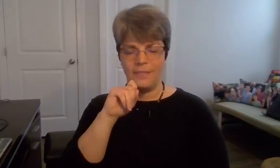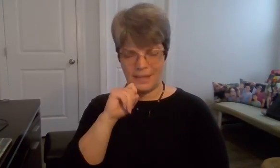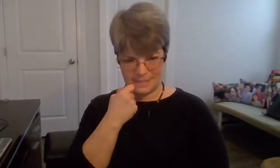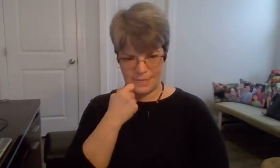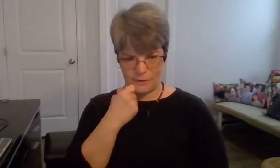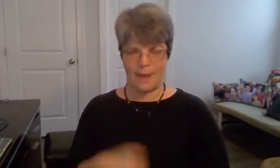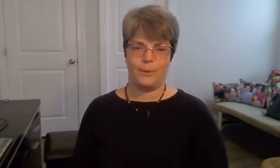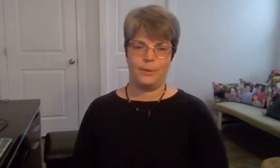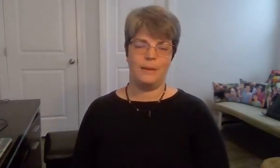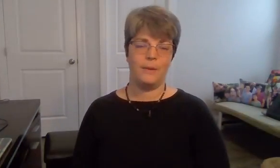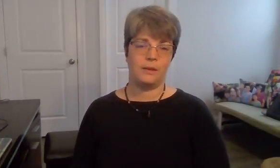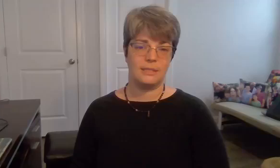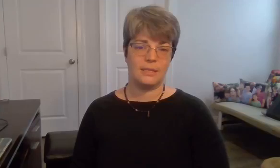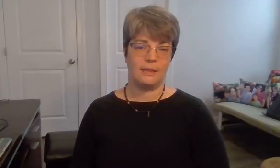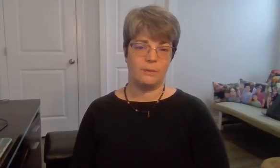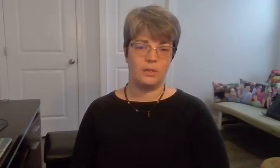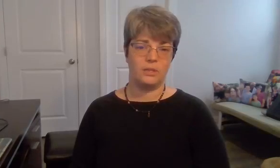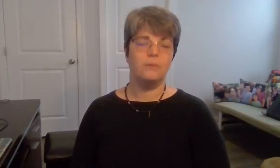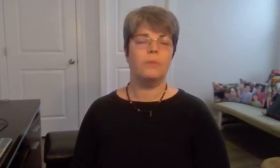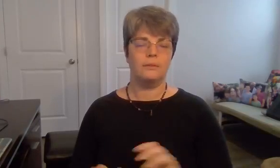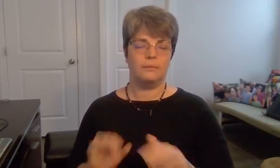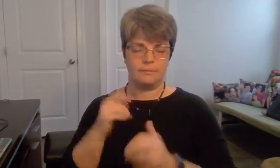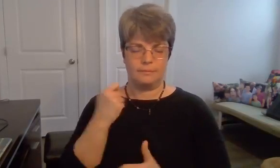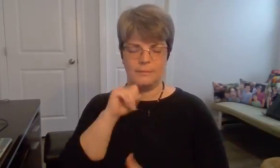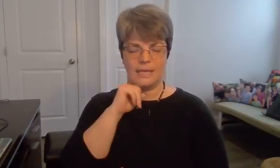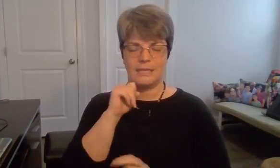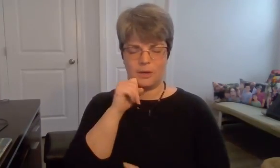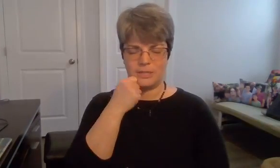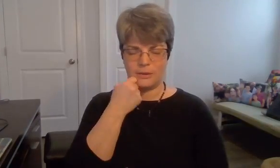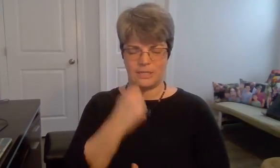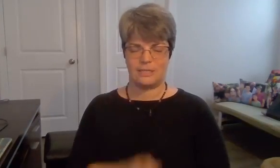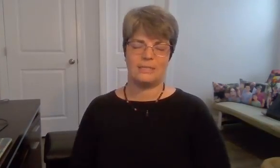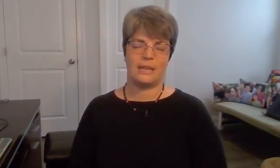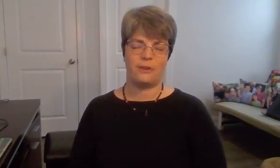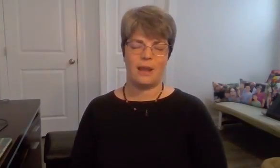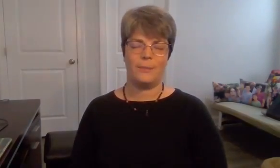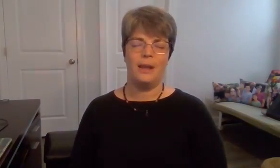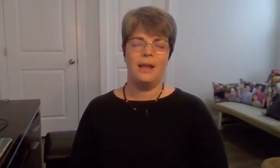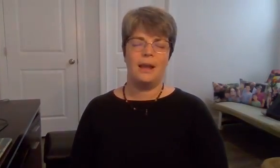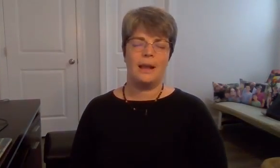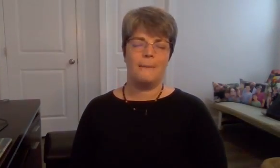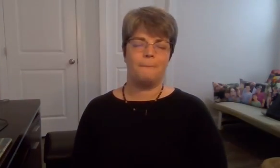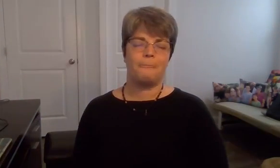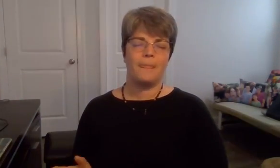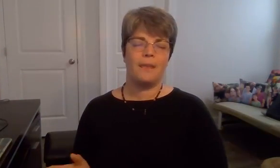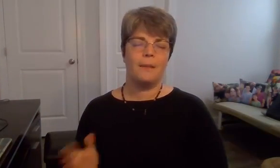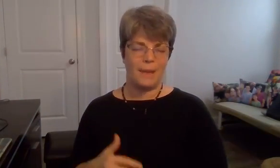That's the sign for apple. In American Sign Language, well, yes, American Sign Language, that's the sign for apple.